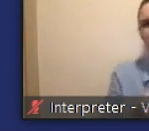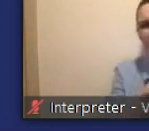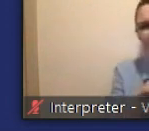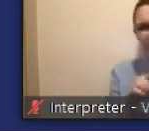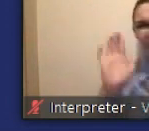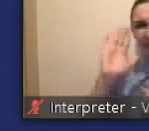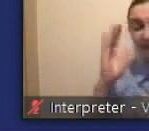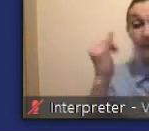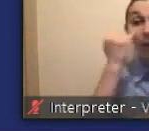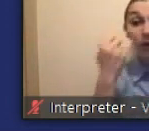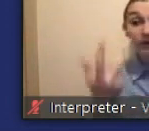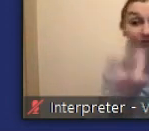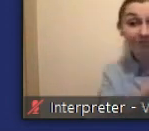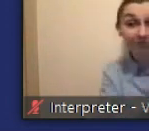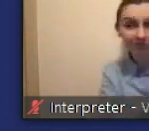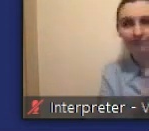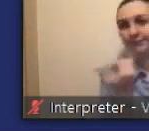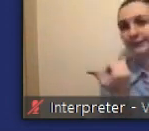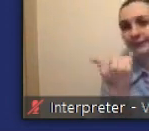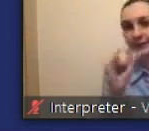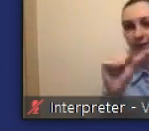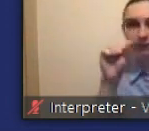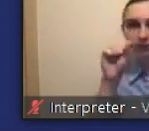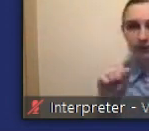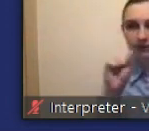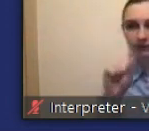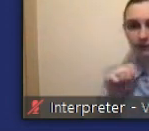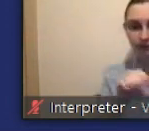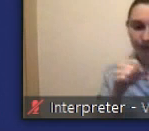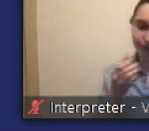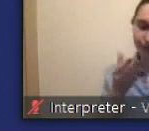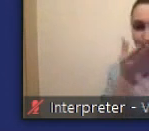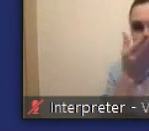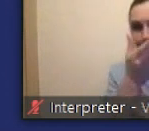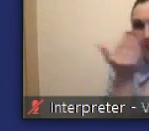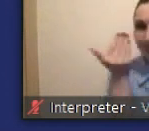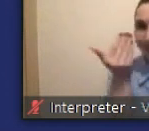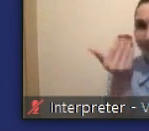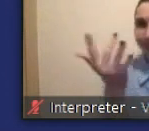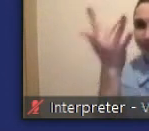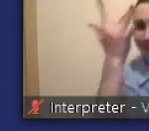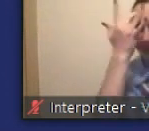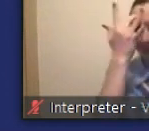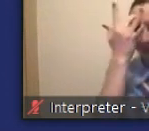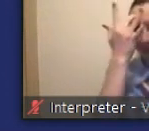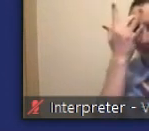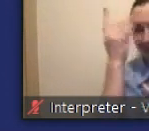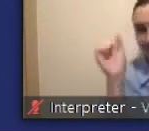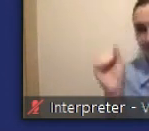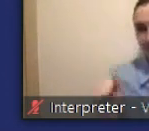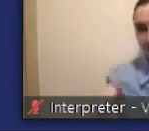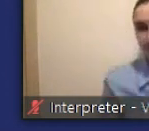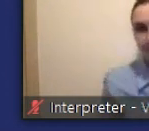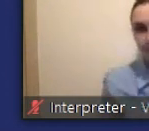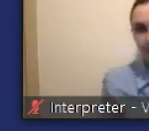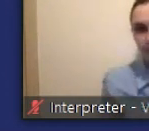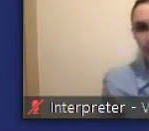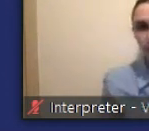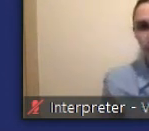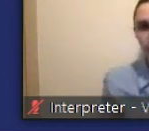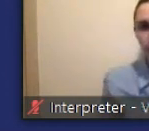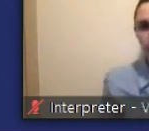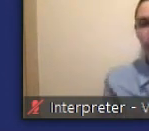more common. But we are seeing higher levels of protection against severe disease when compared to the level of protection